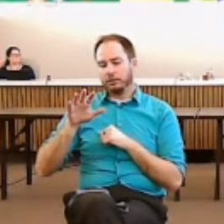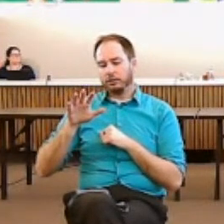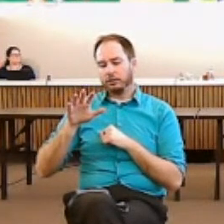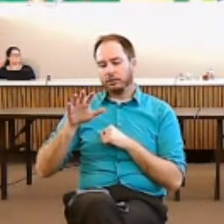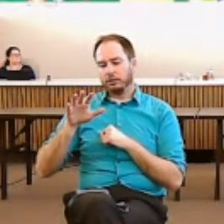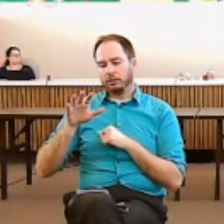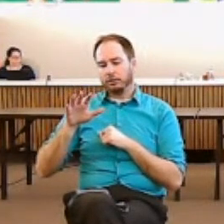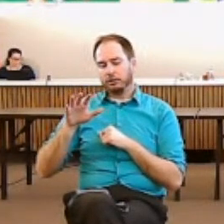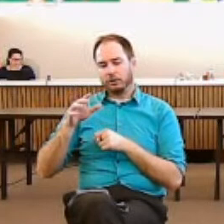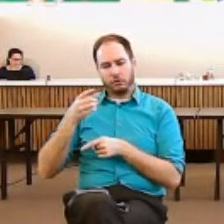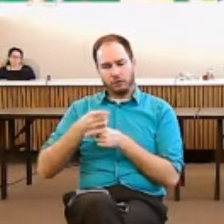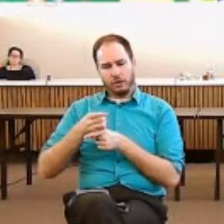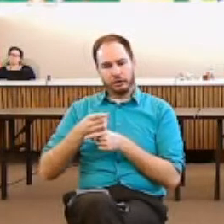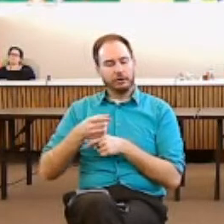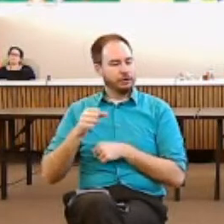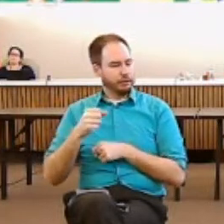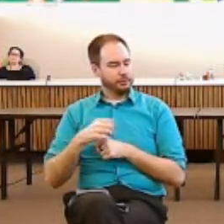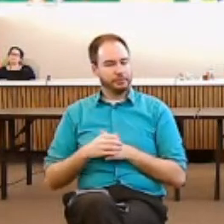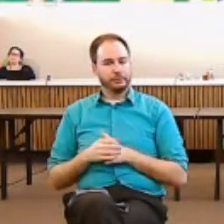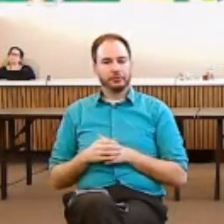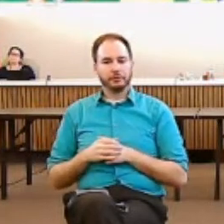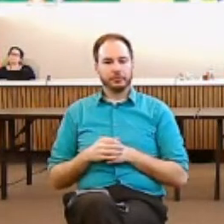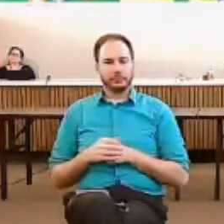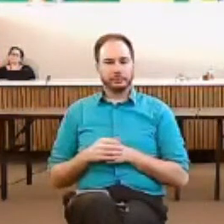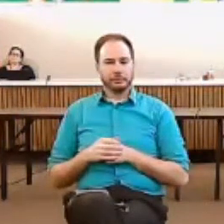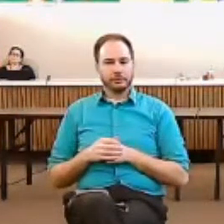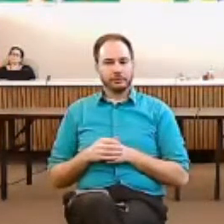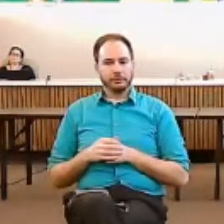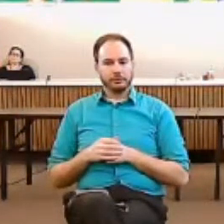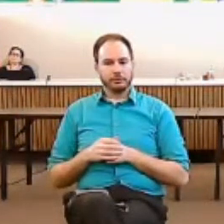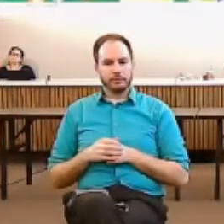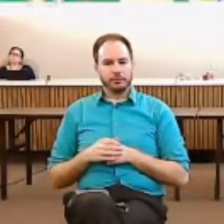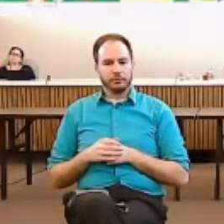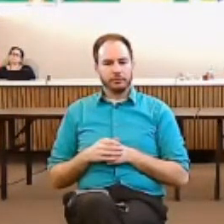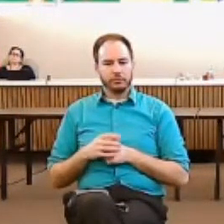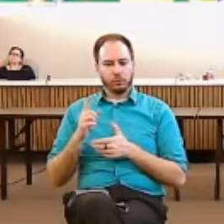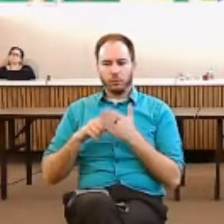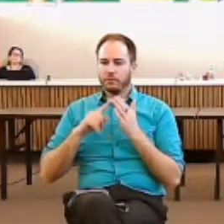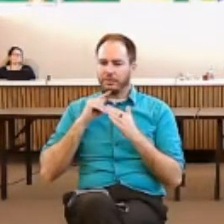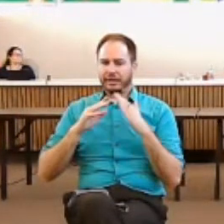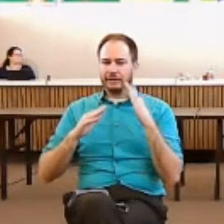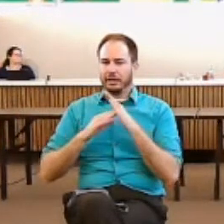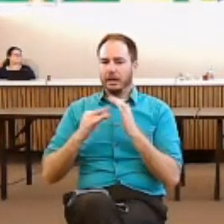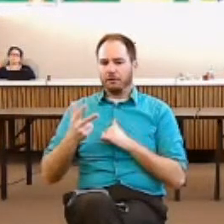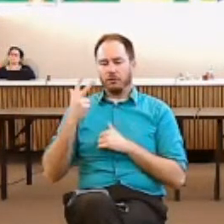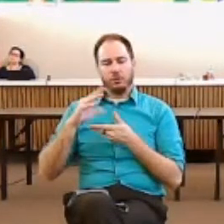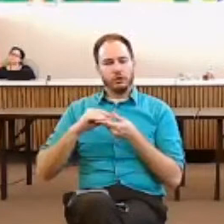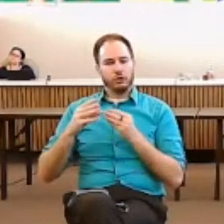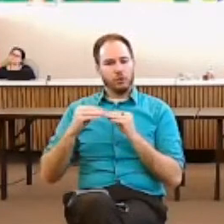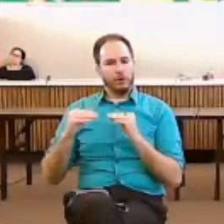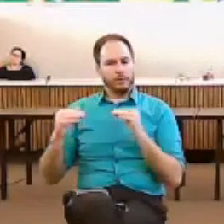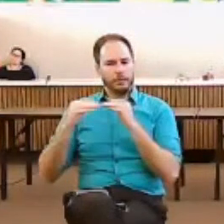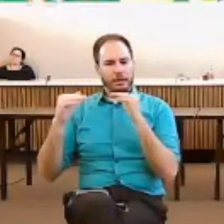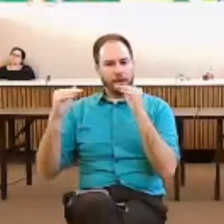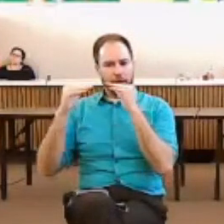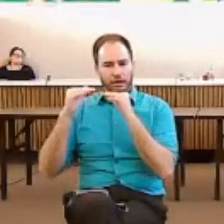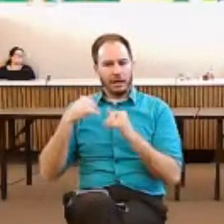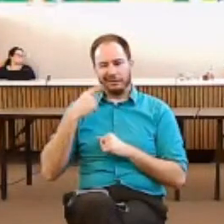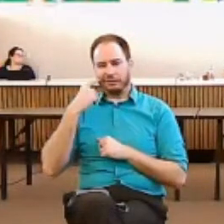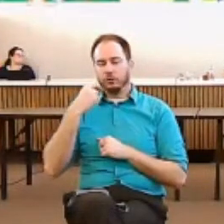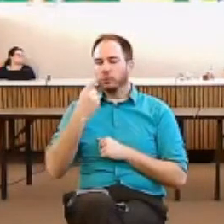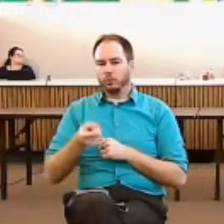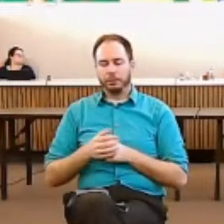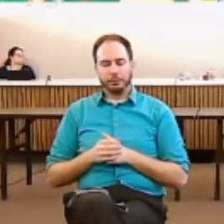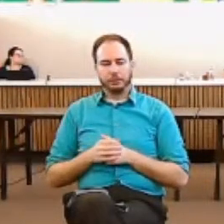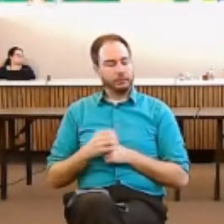building there, aren't they? Correct. What is the top of the 3-story buildings? That's, I gave you that